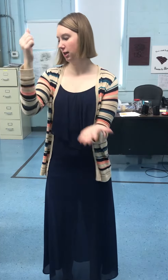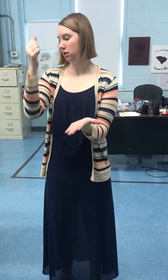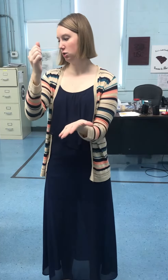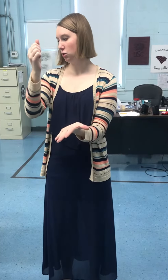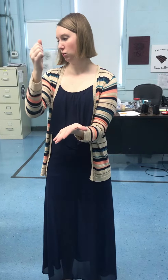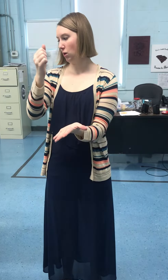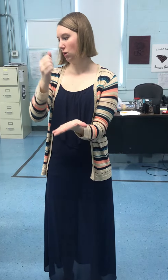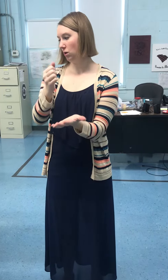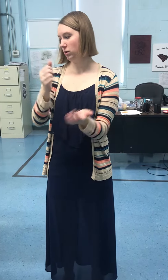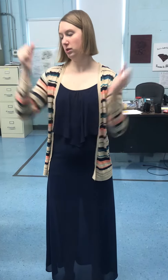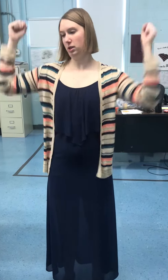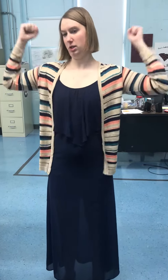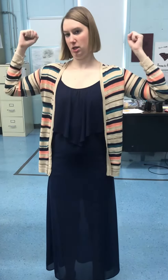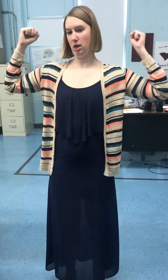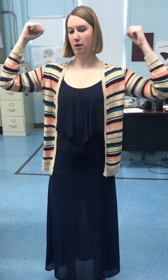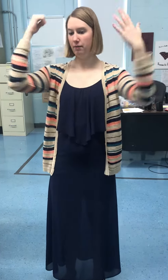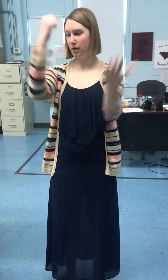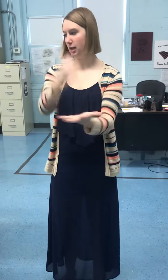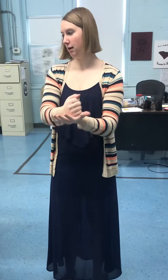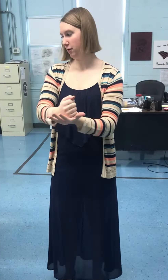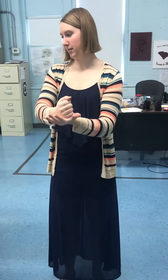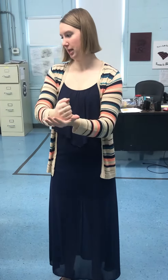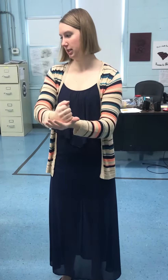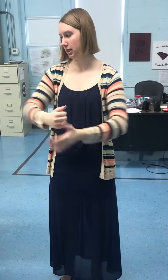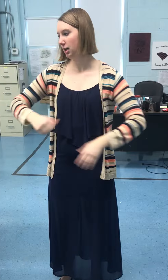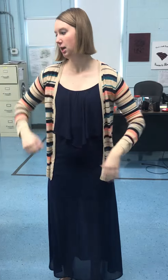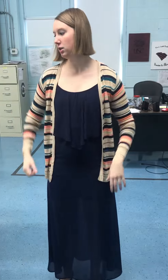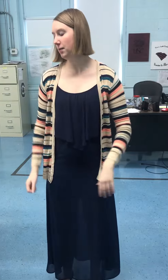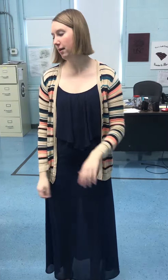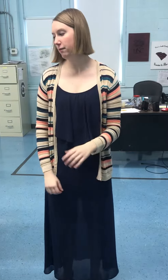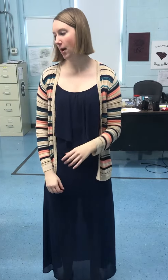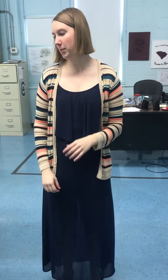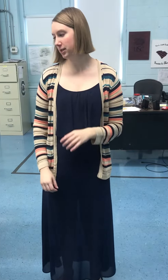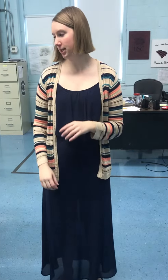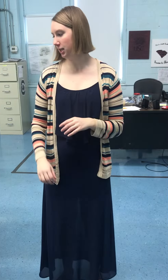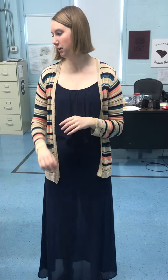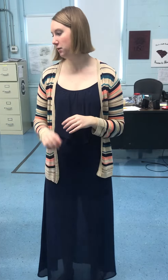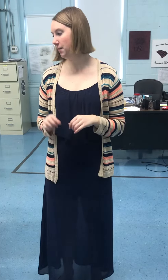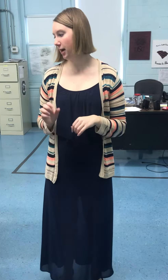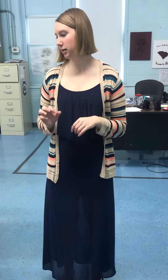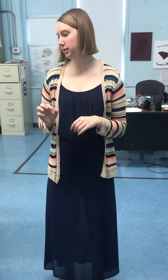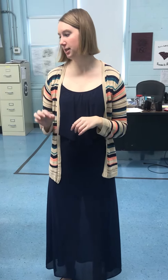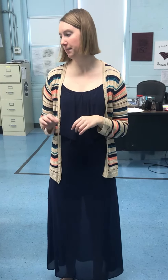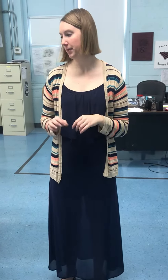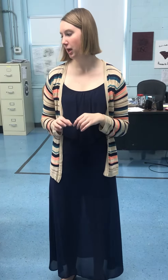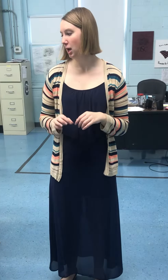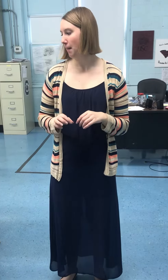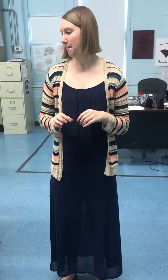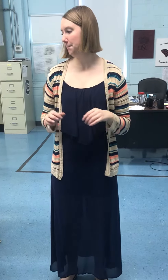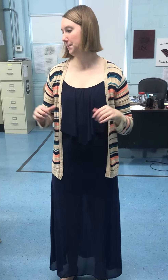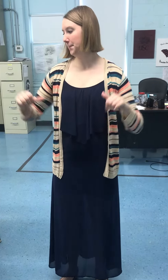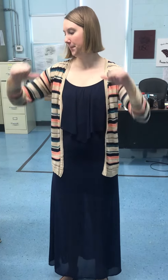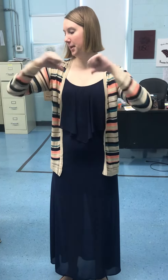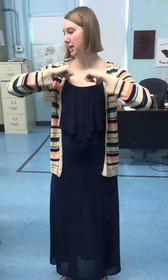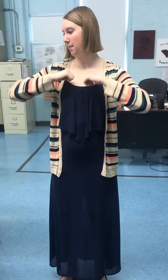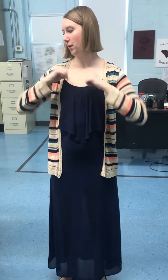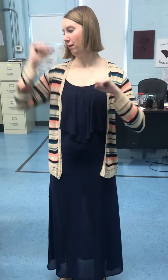control of the government. Then we have representative democracy. People